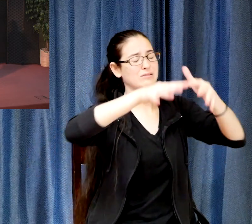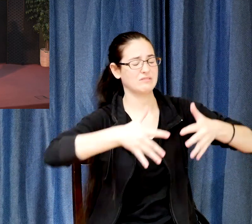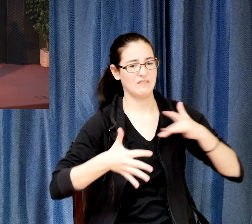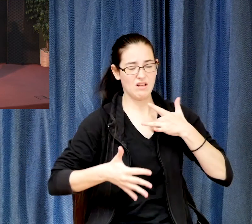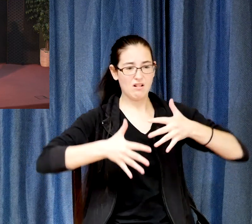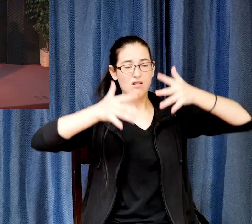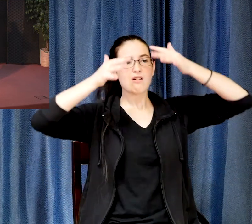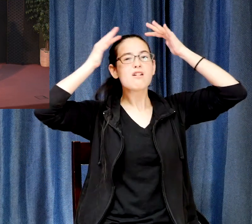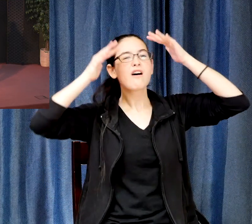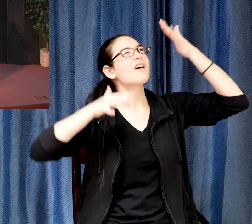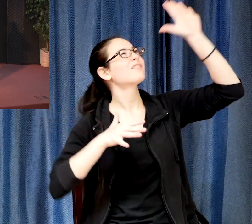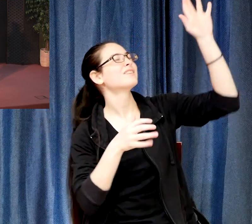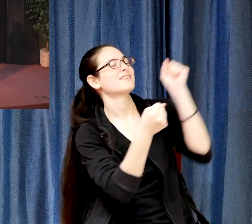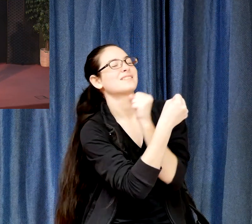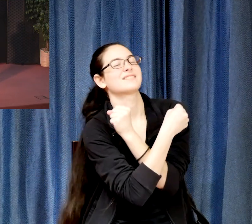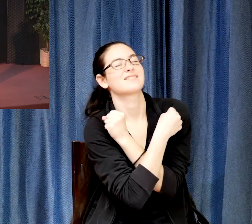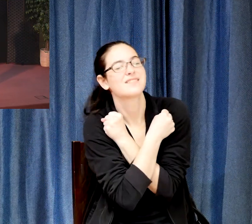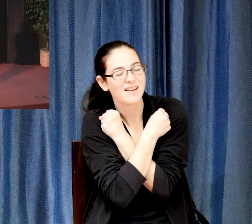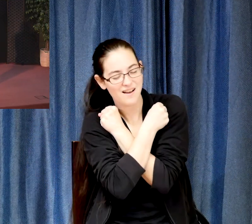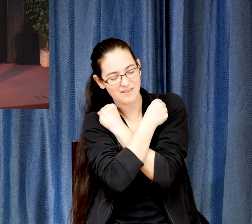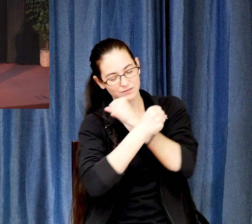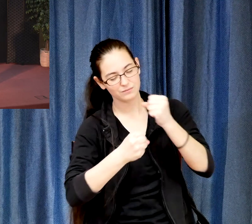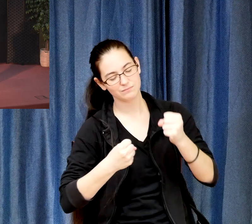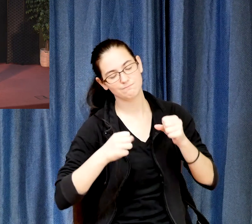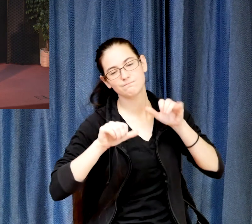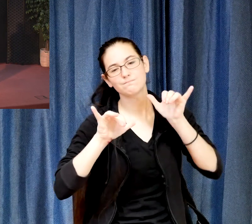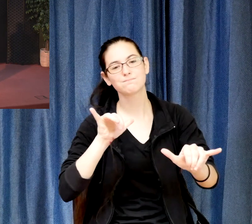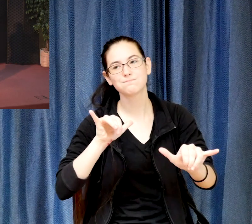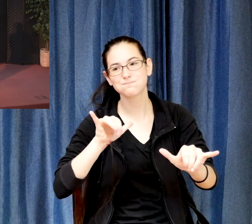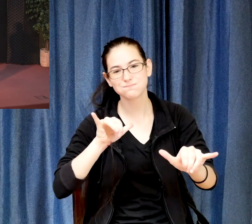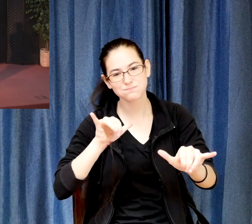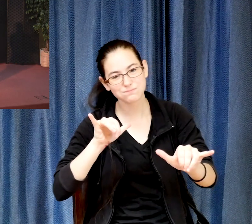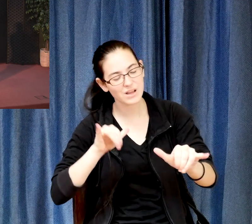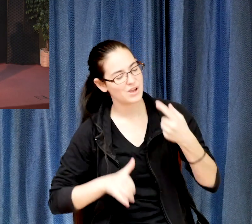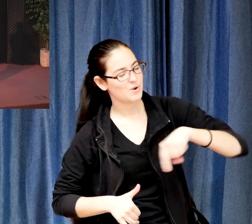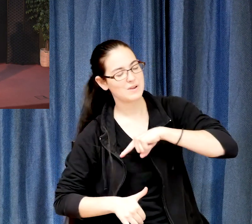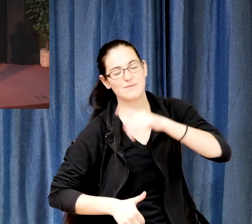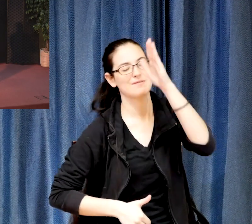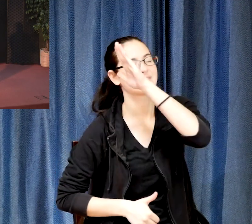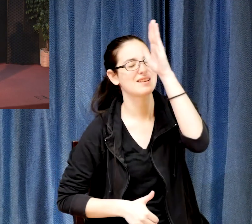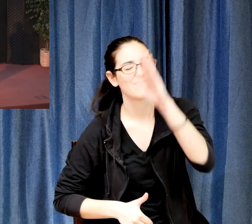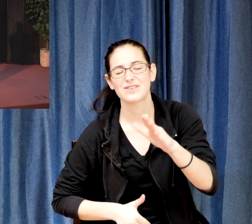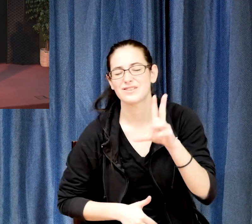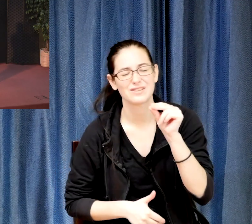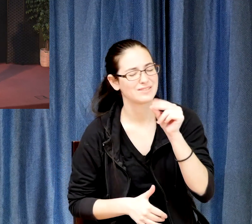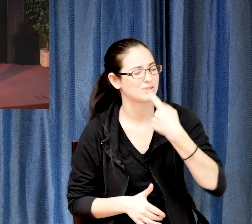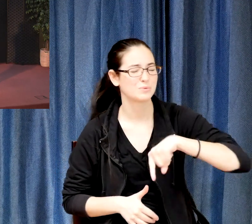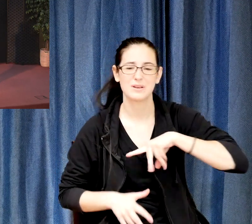love will remain. We will never, no,